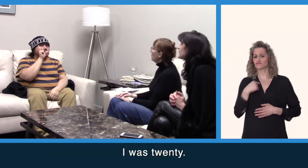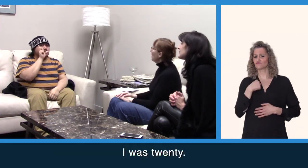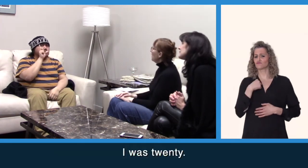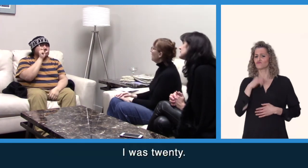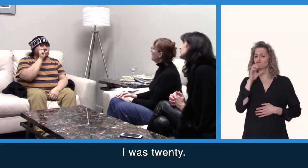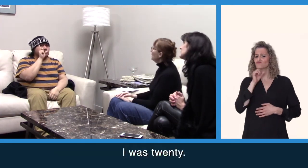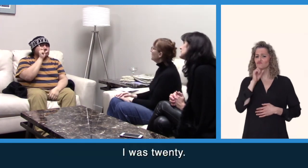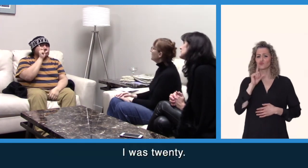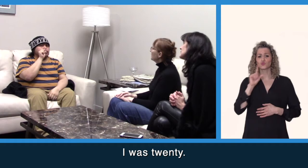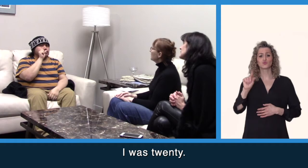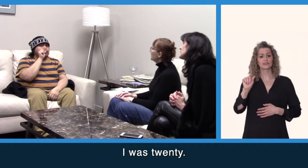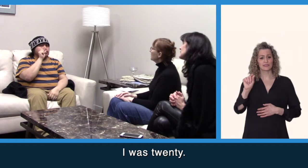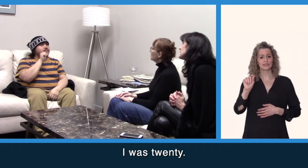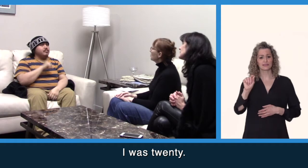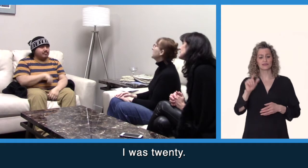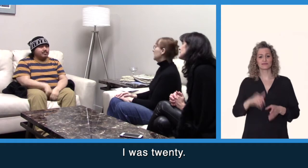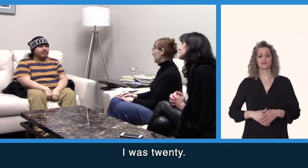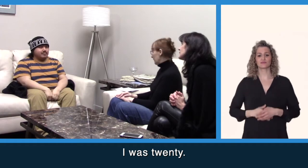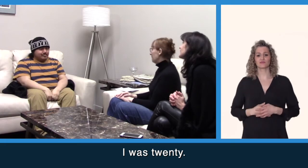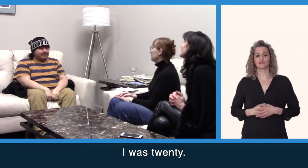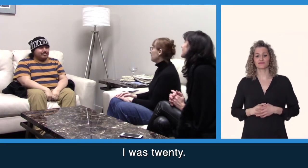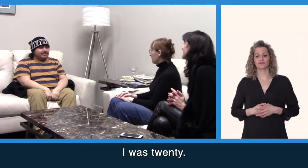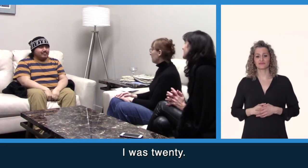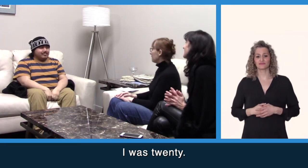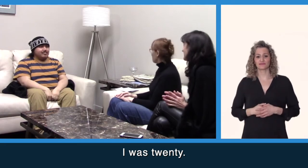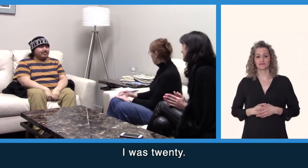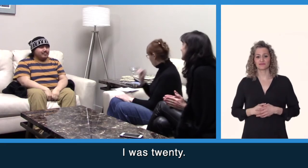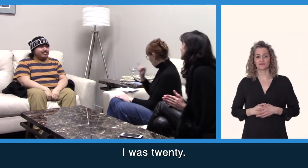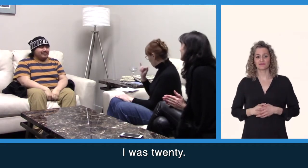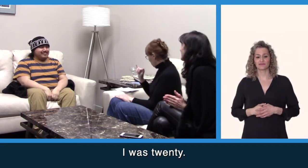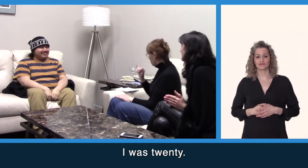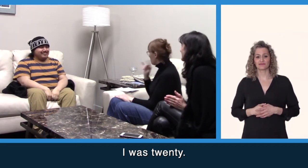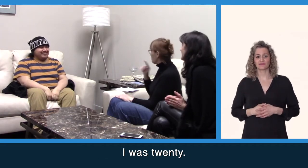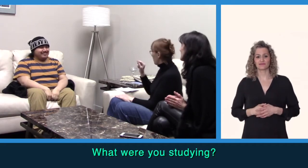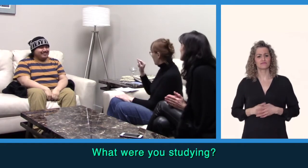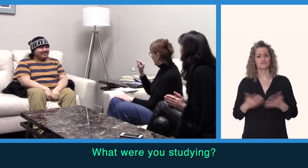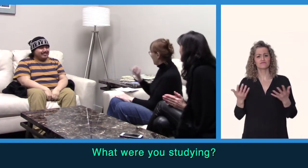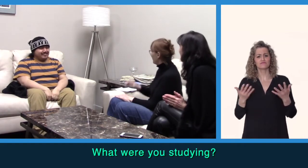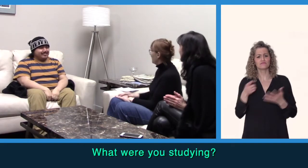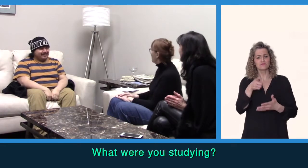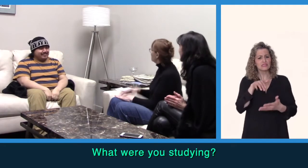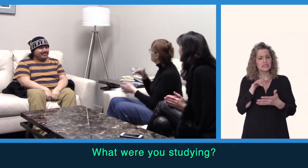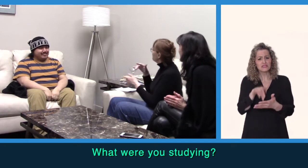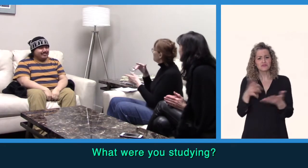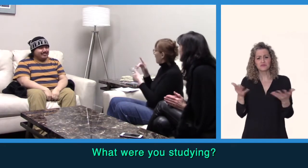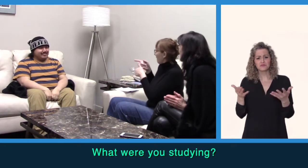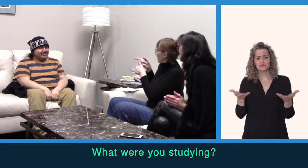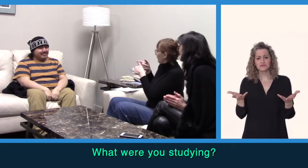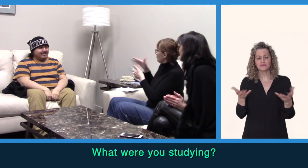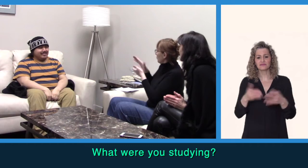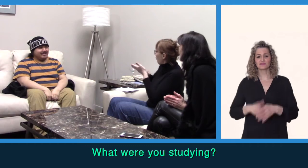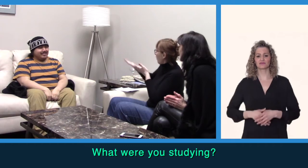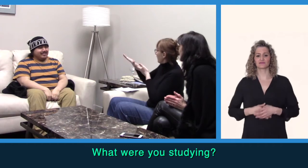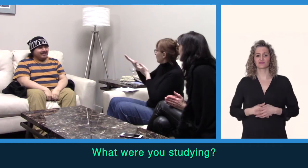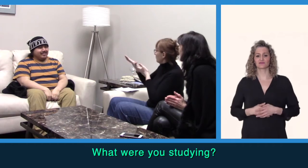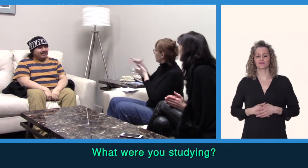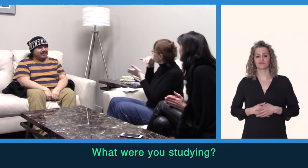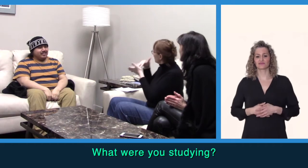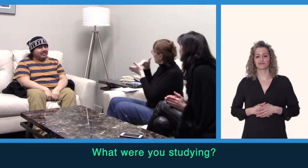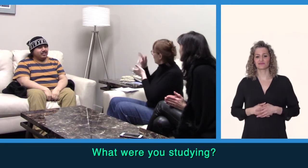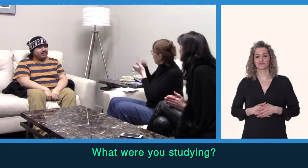I was 20. Oh. What were you studying?